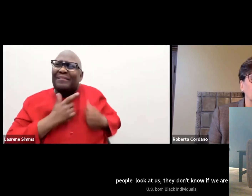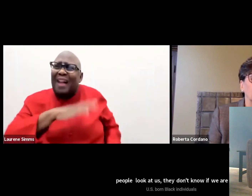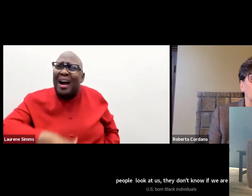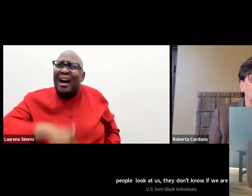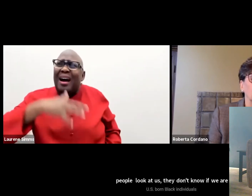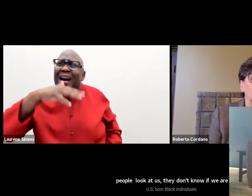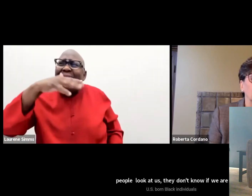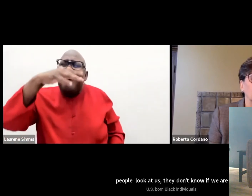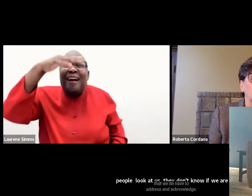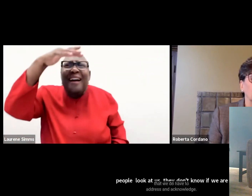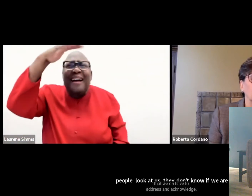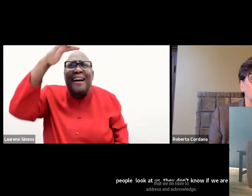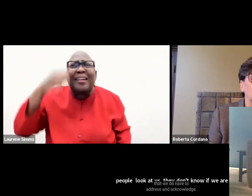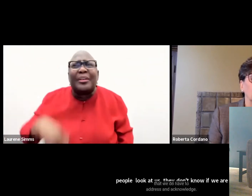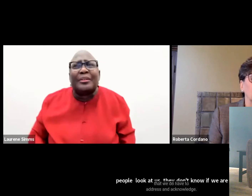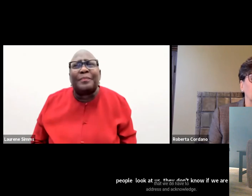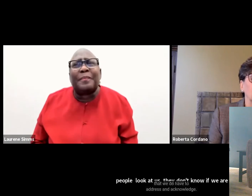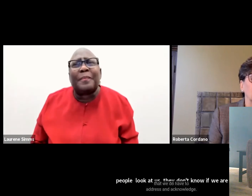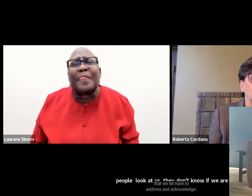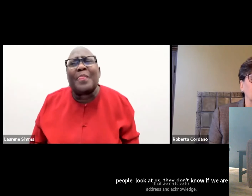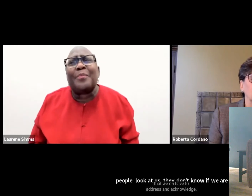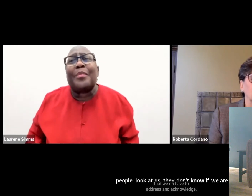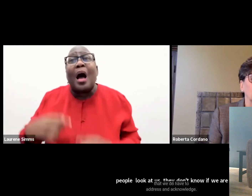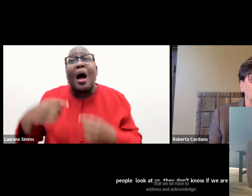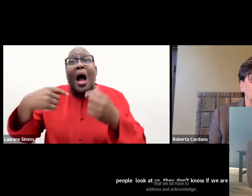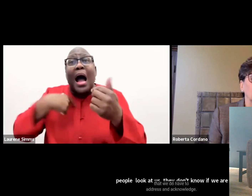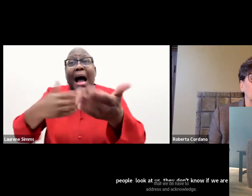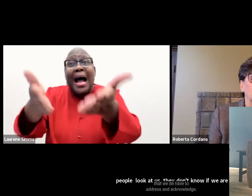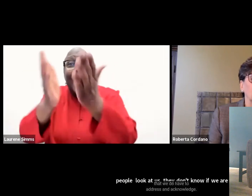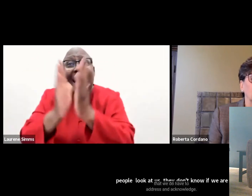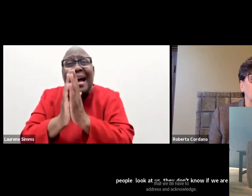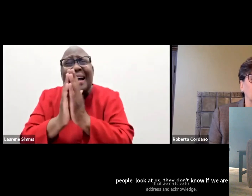when Black people are born in America and they lived here and grow up here.